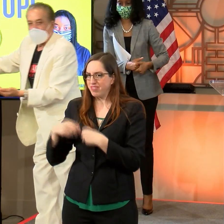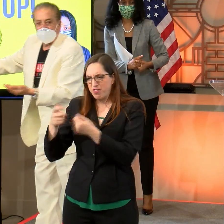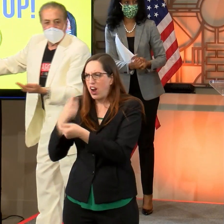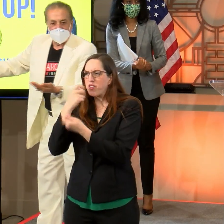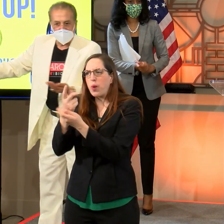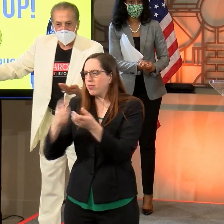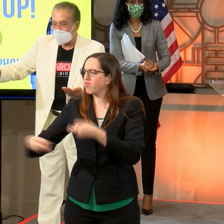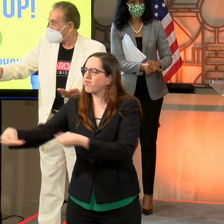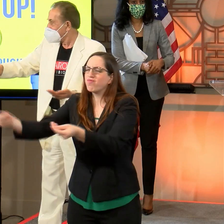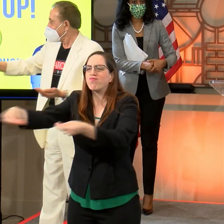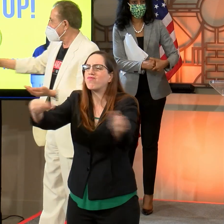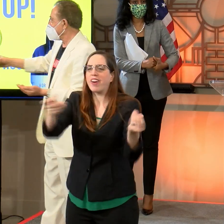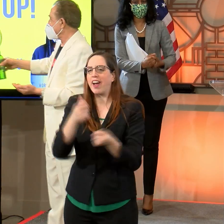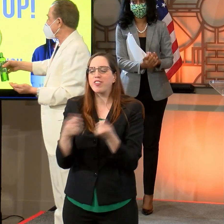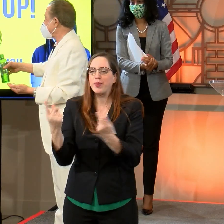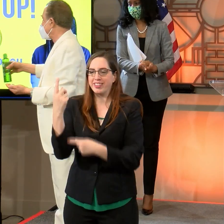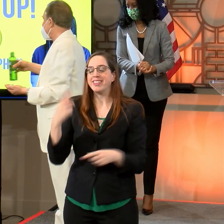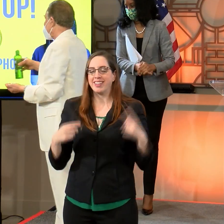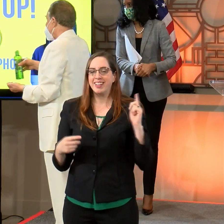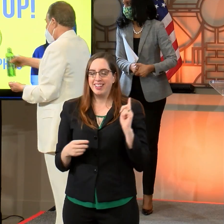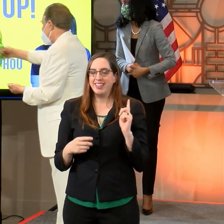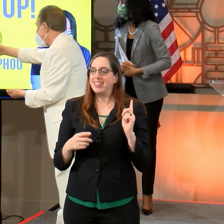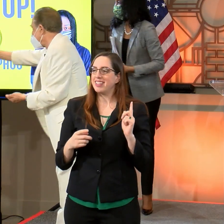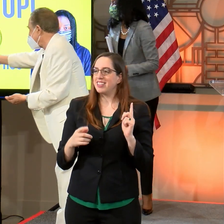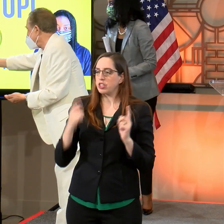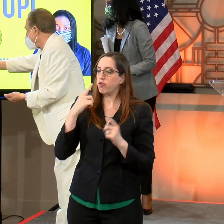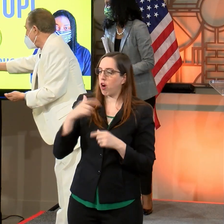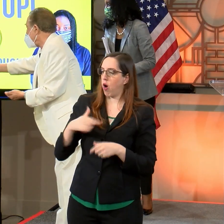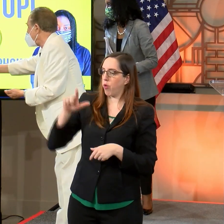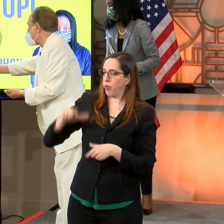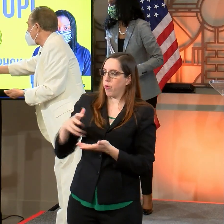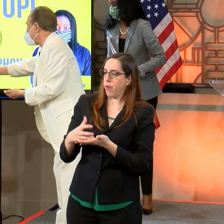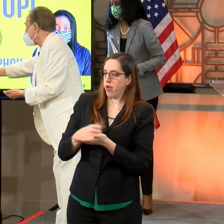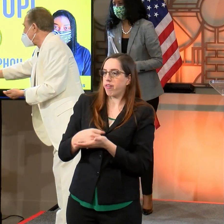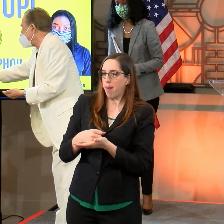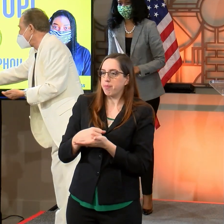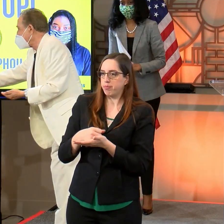in 4 different stations in our low-income areas.